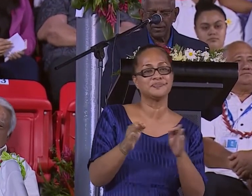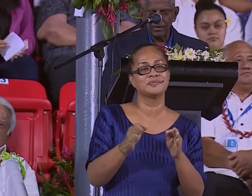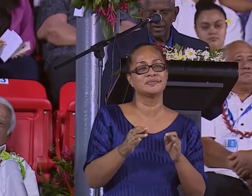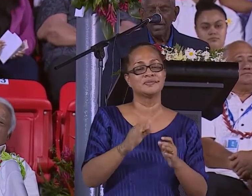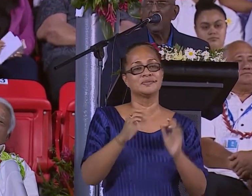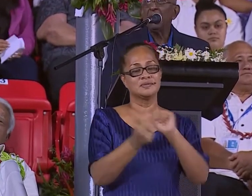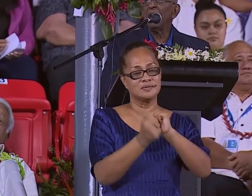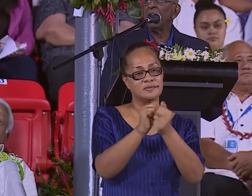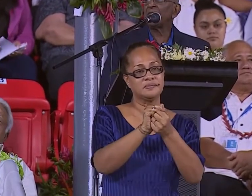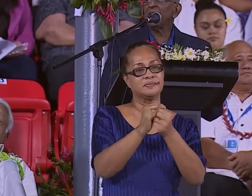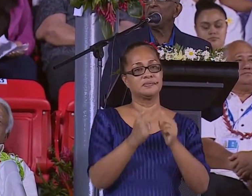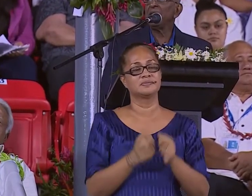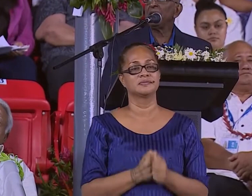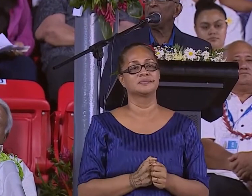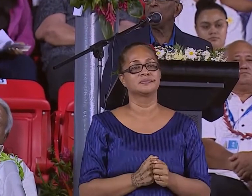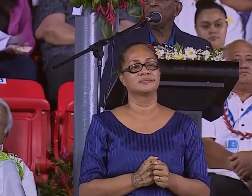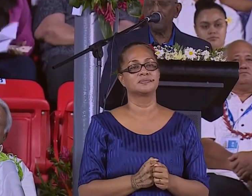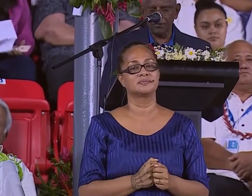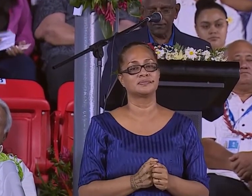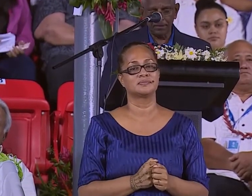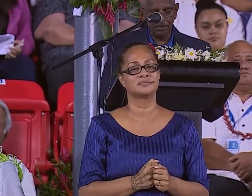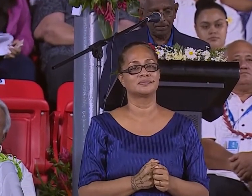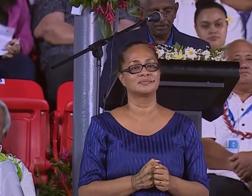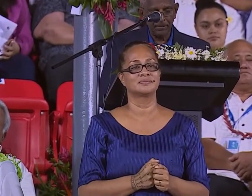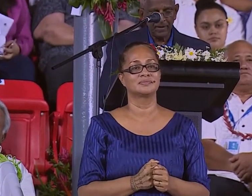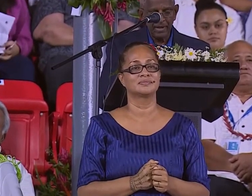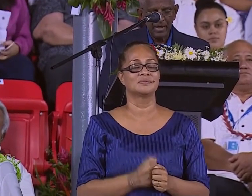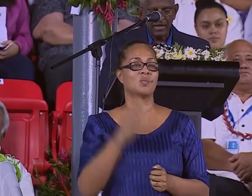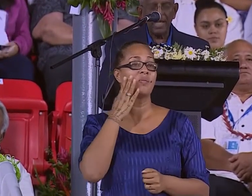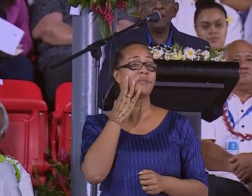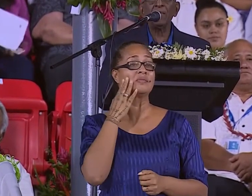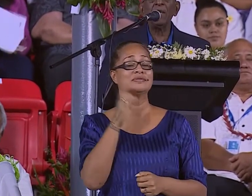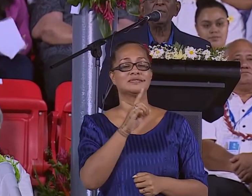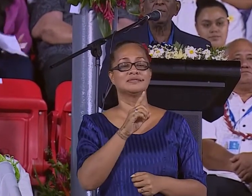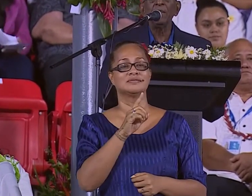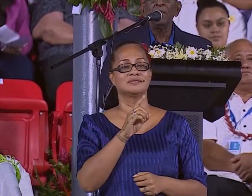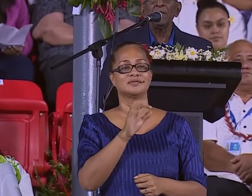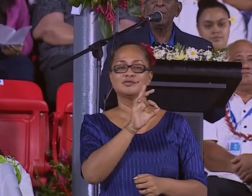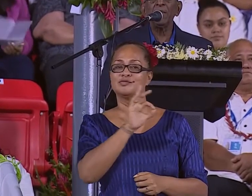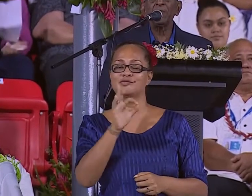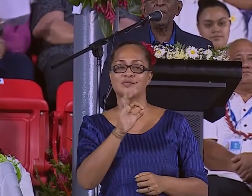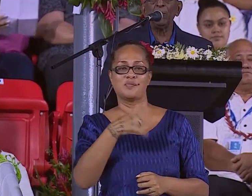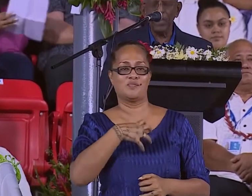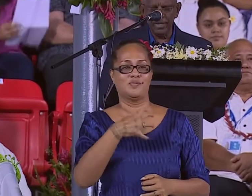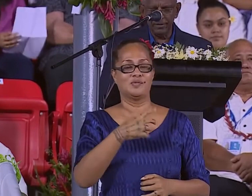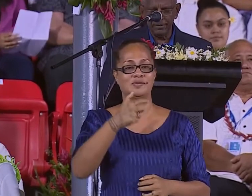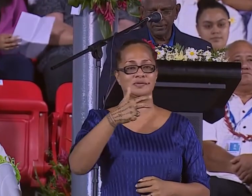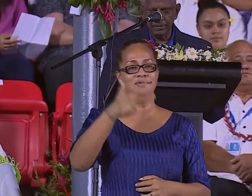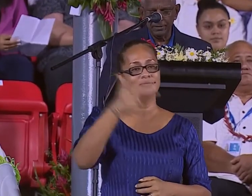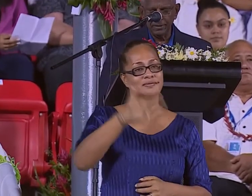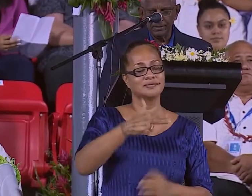Games. In less than 18 months, they have done tremendously